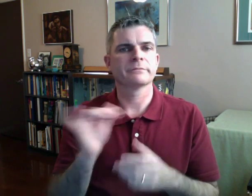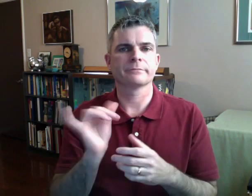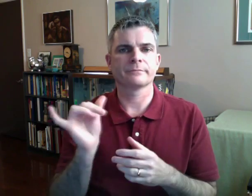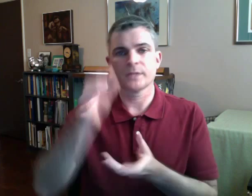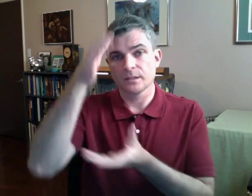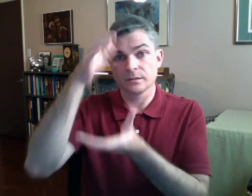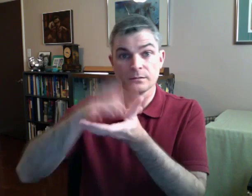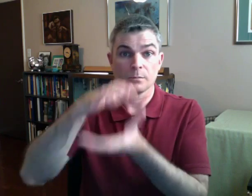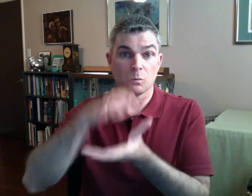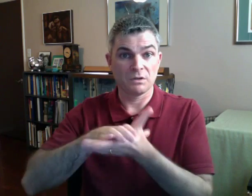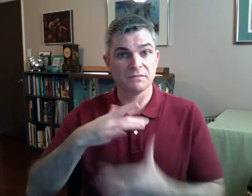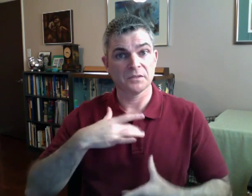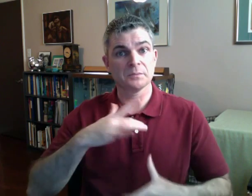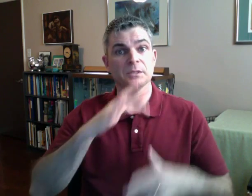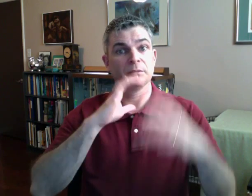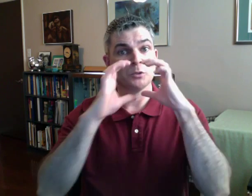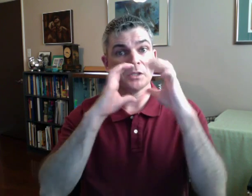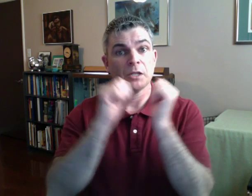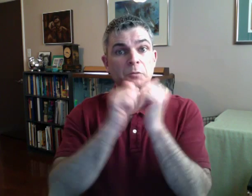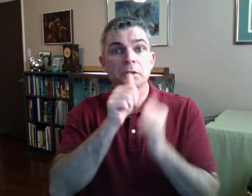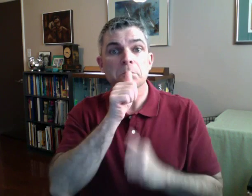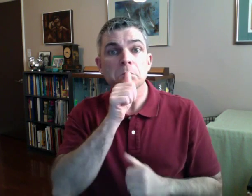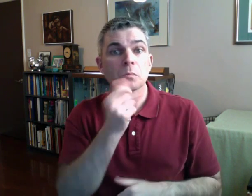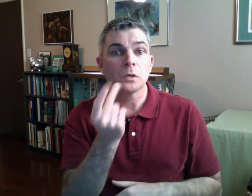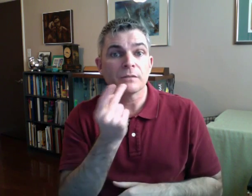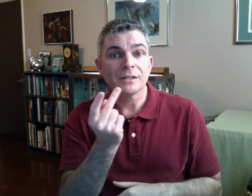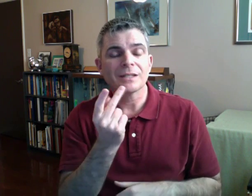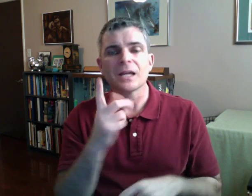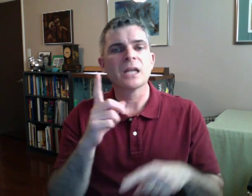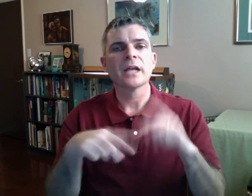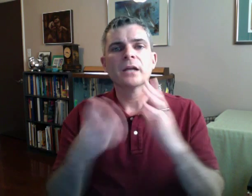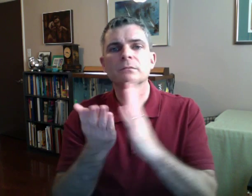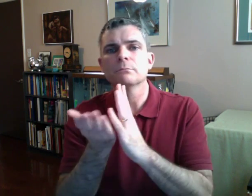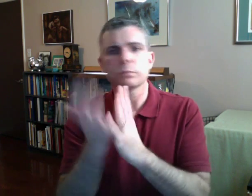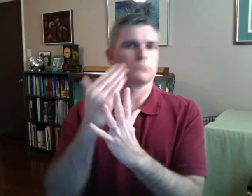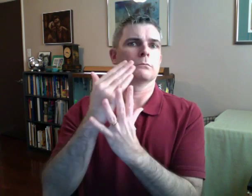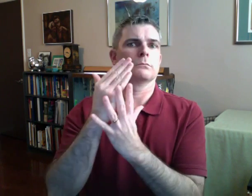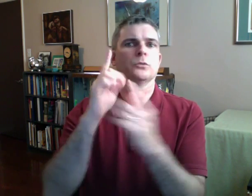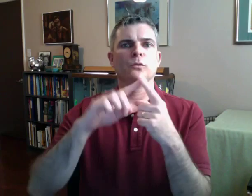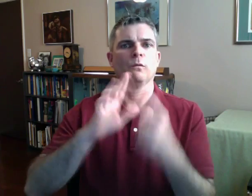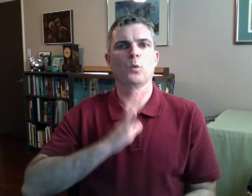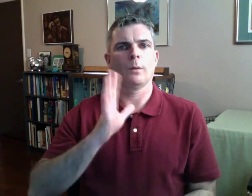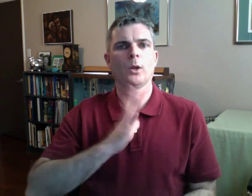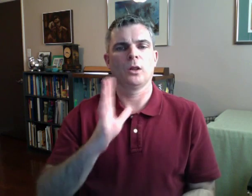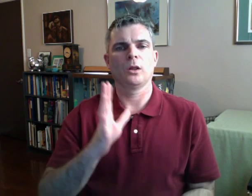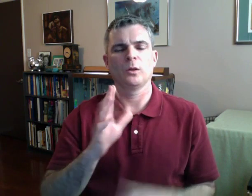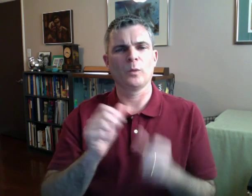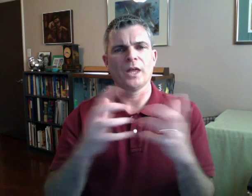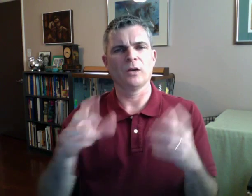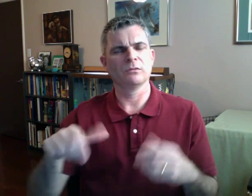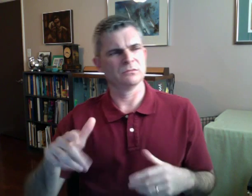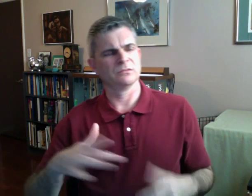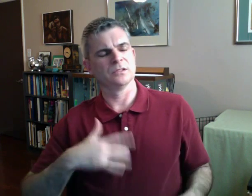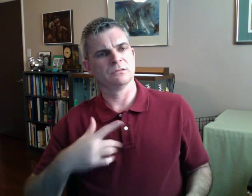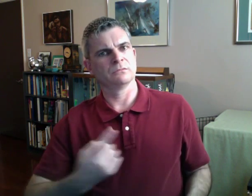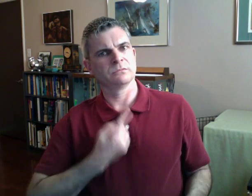communicate with the private register cannot switch to the formal register without the other feeling insulting. One of